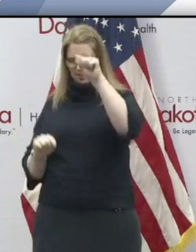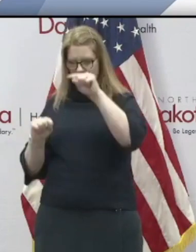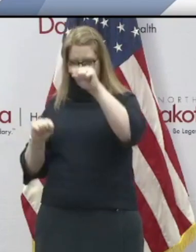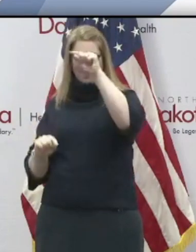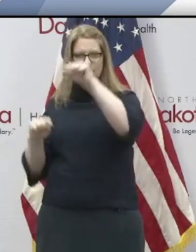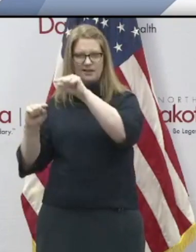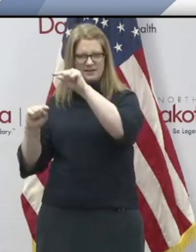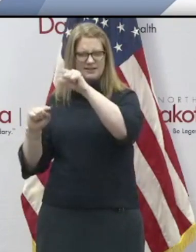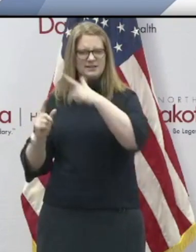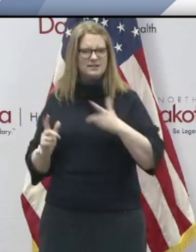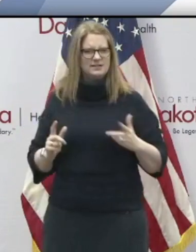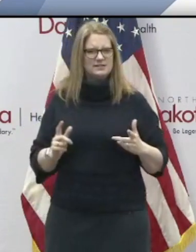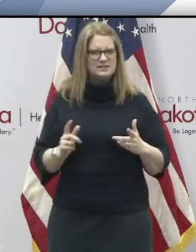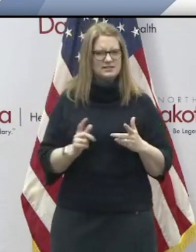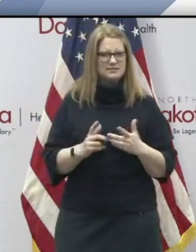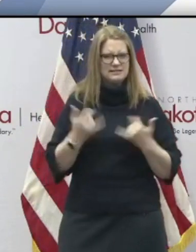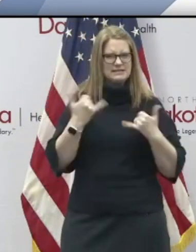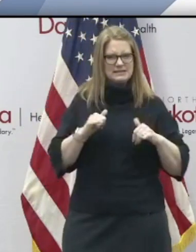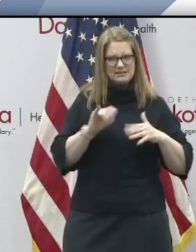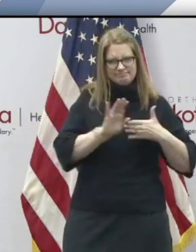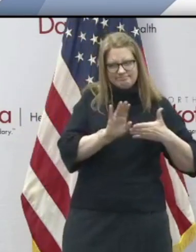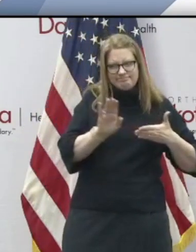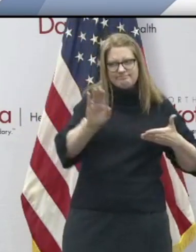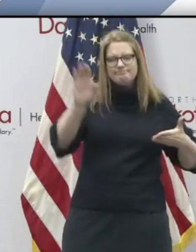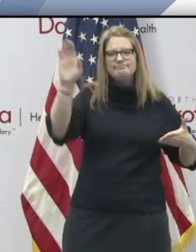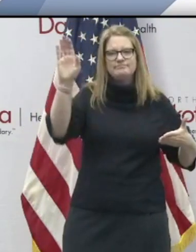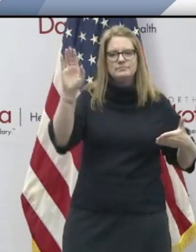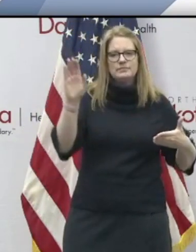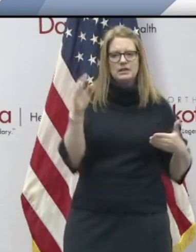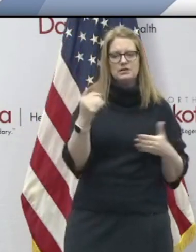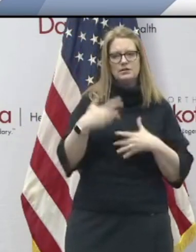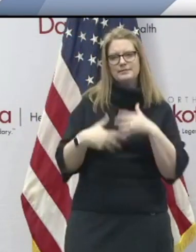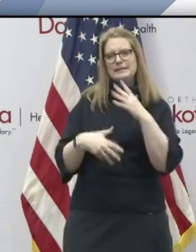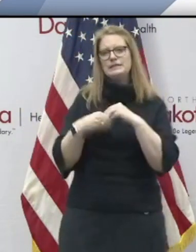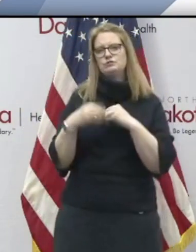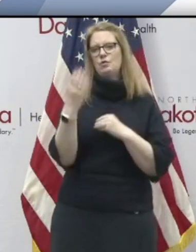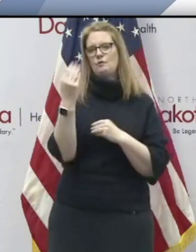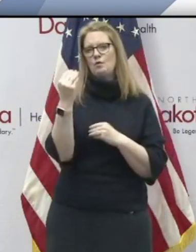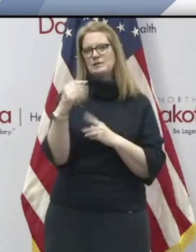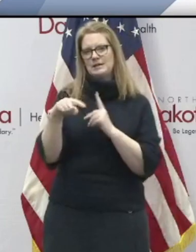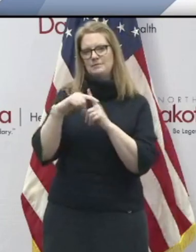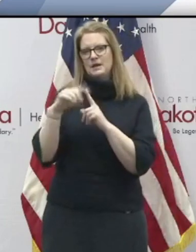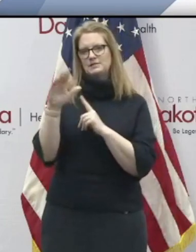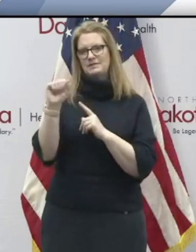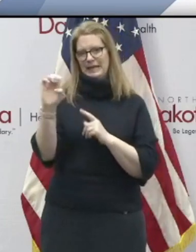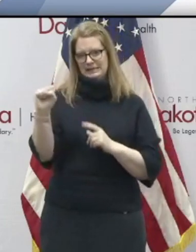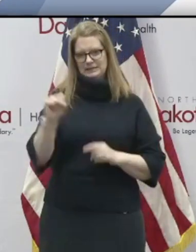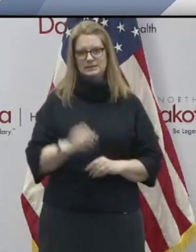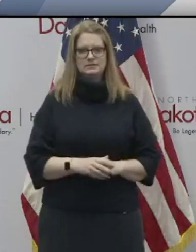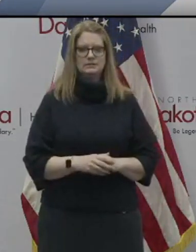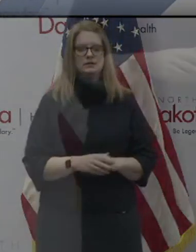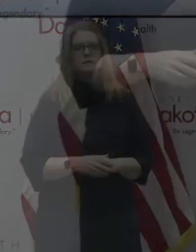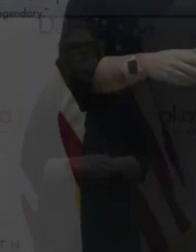continues to climb. Active cases climb by 14 today. That's the numbers for today.